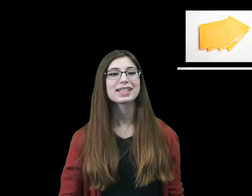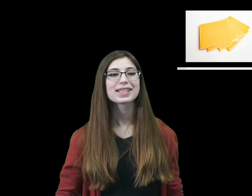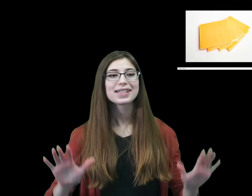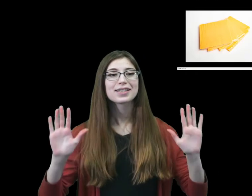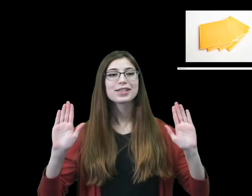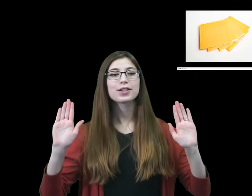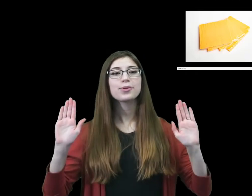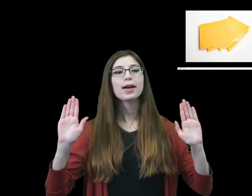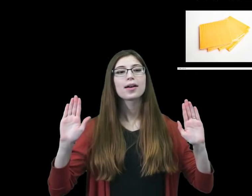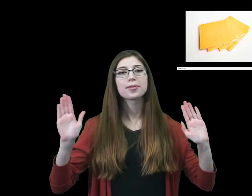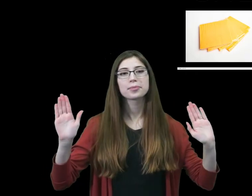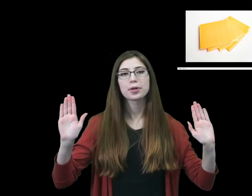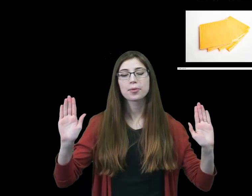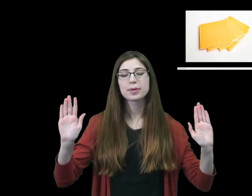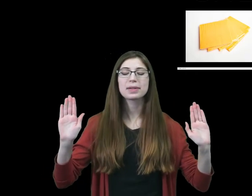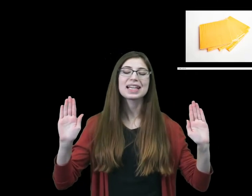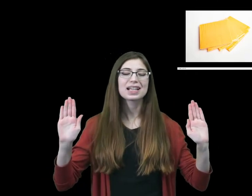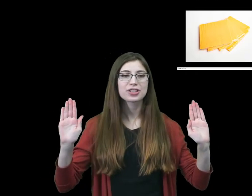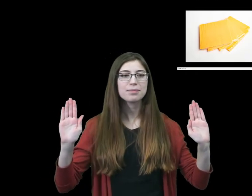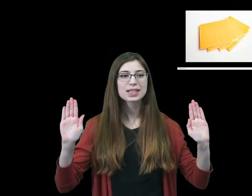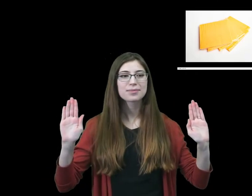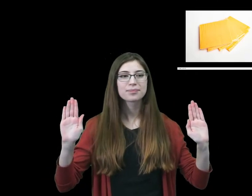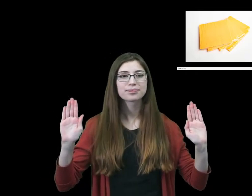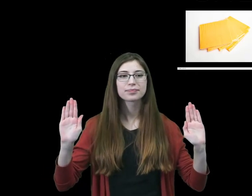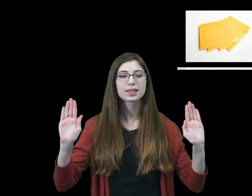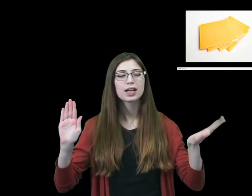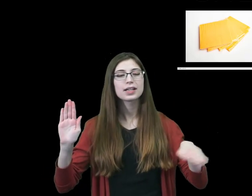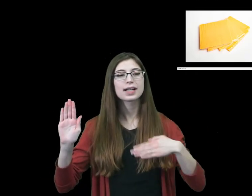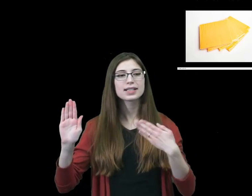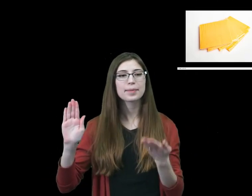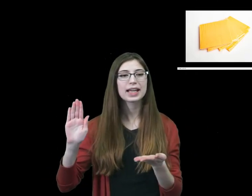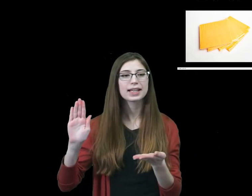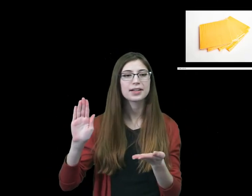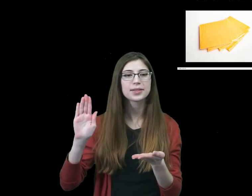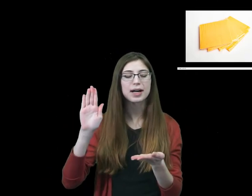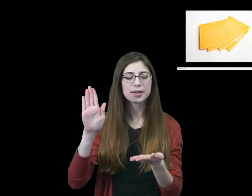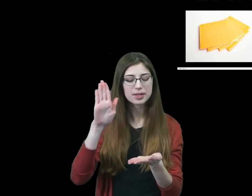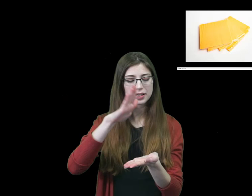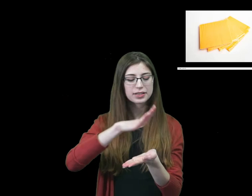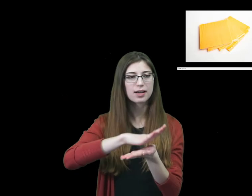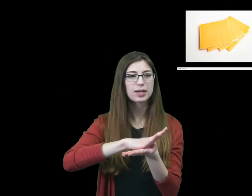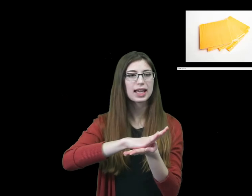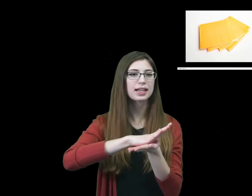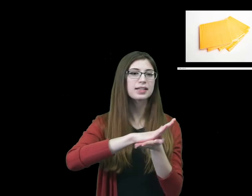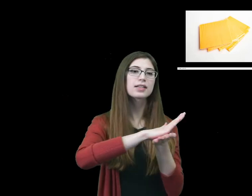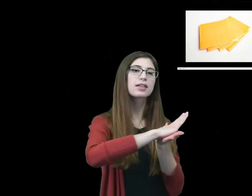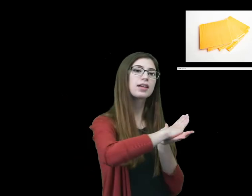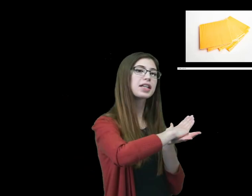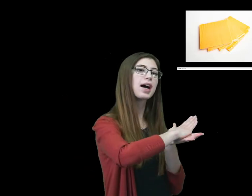Cheese. 2 open B handshakes. Non-dominant hand on the bottom, your dominant hand on top,